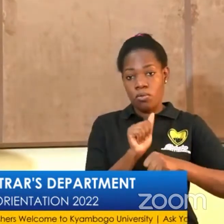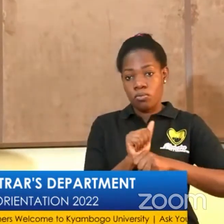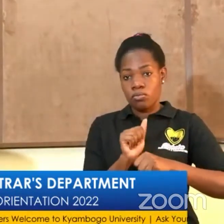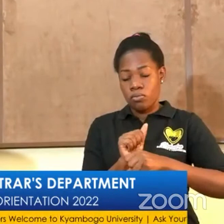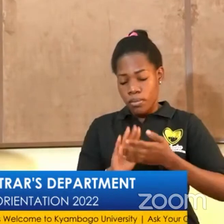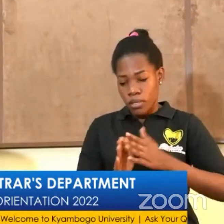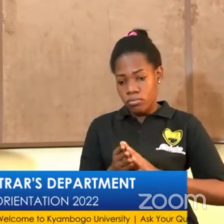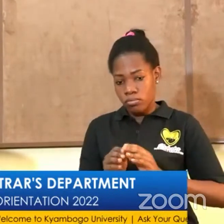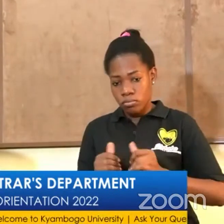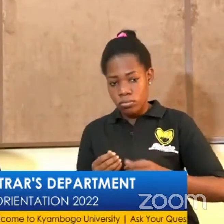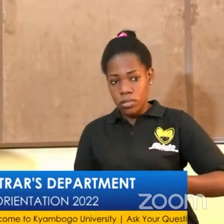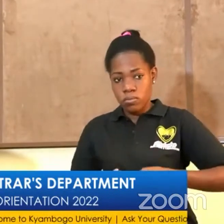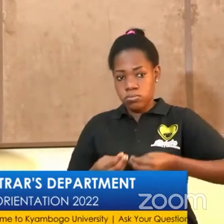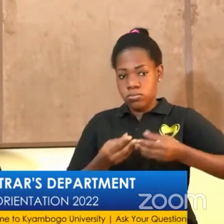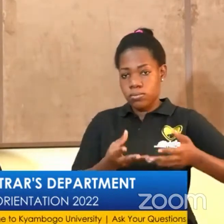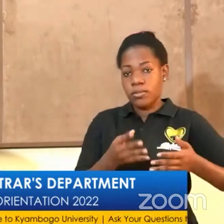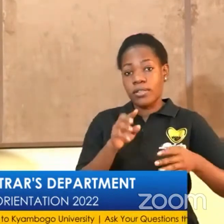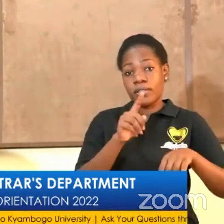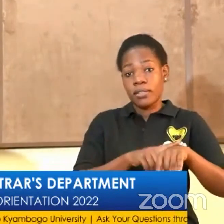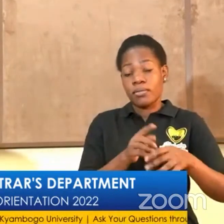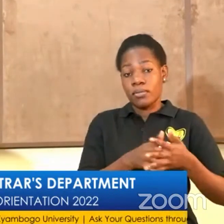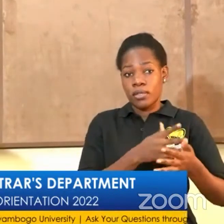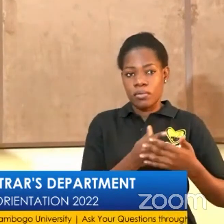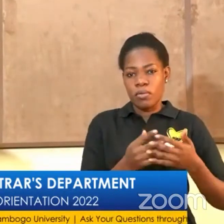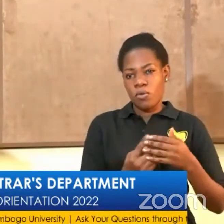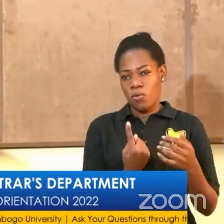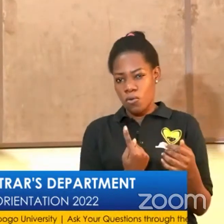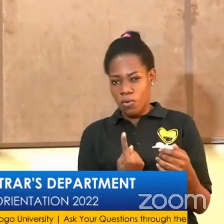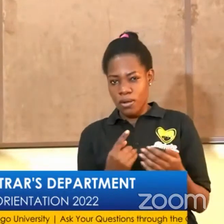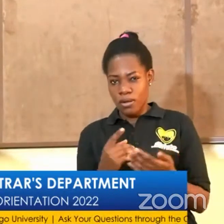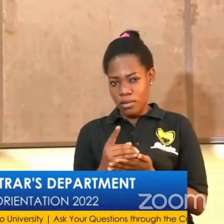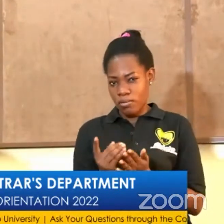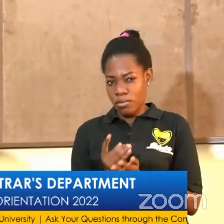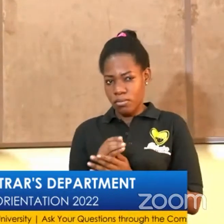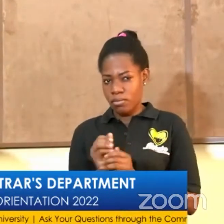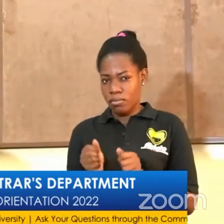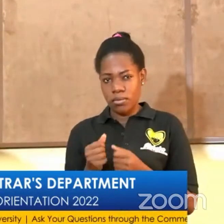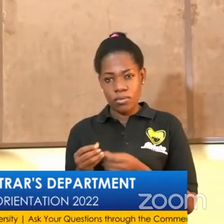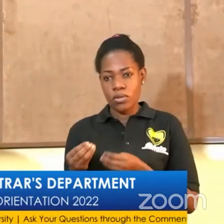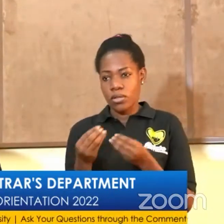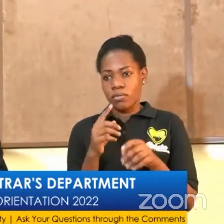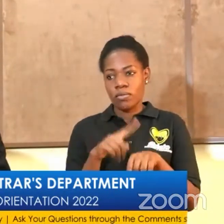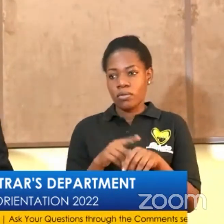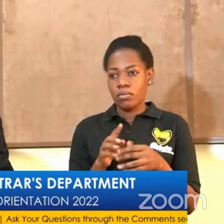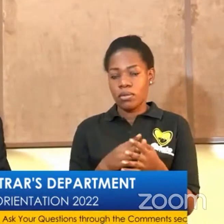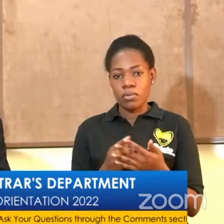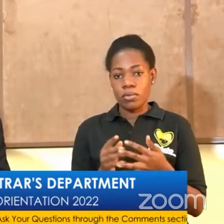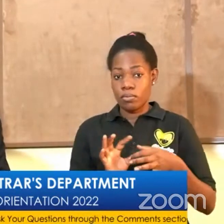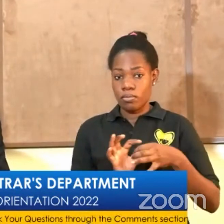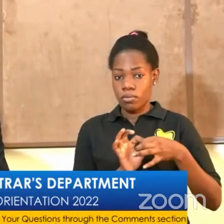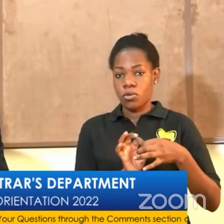timetable. So one department may not issue the timetable.